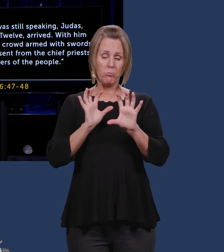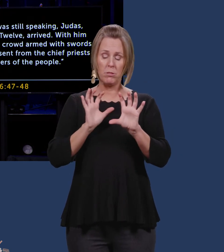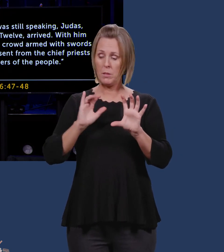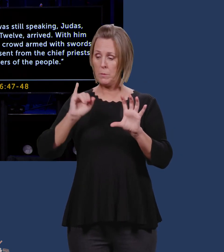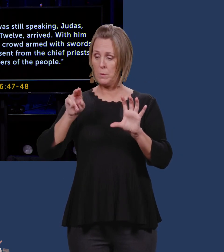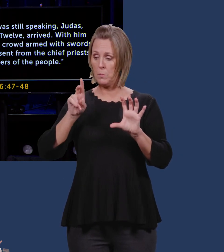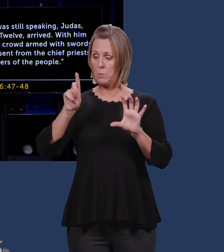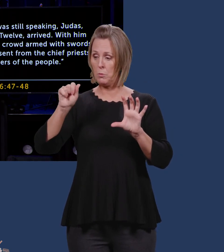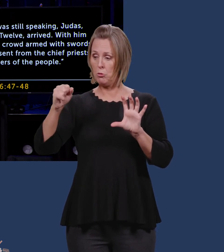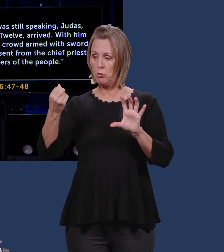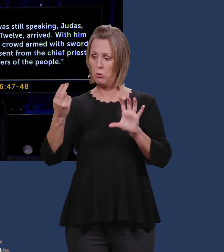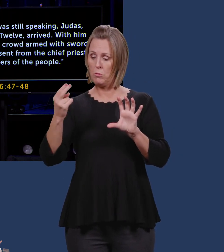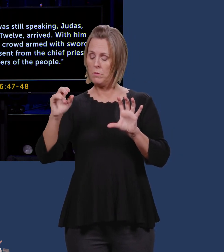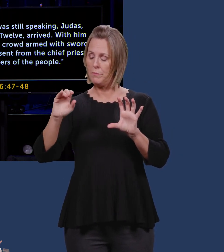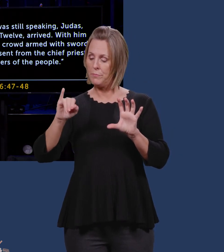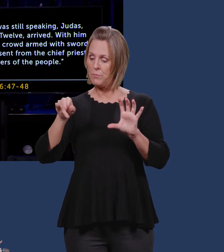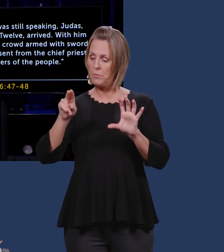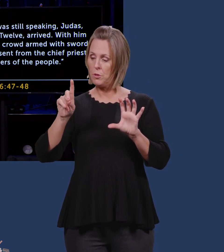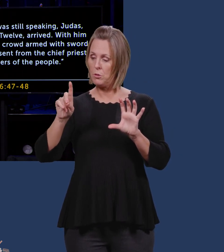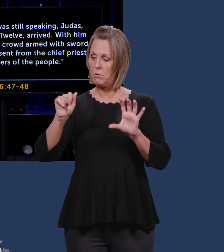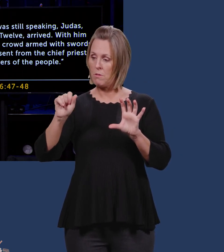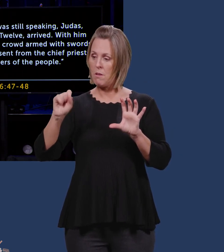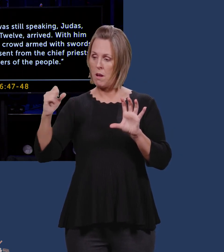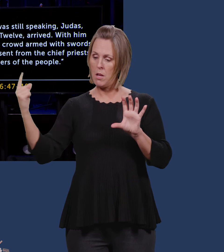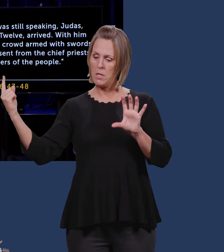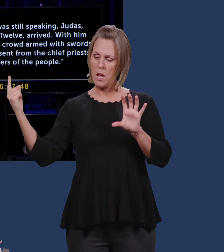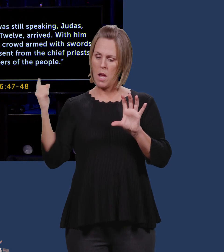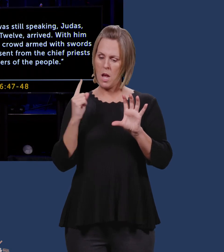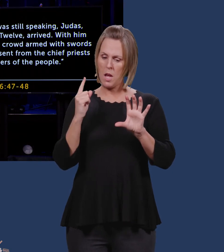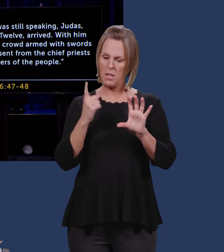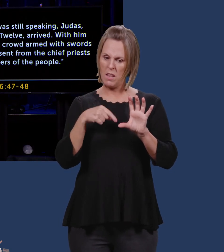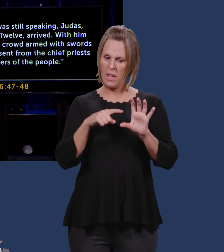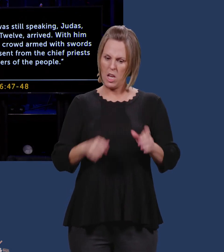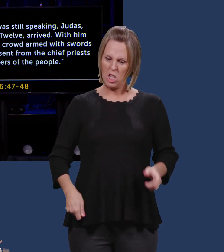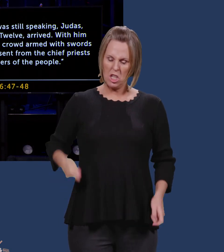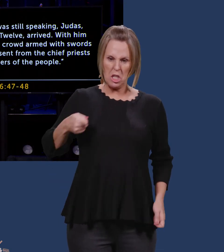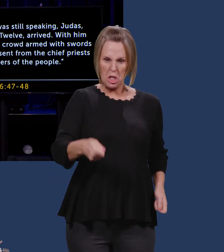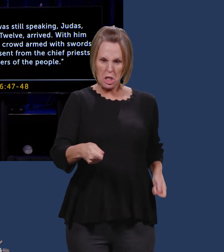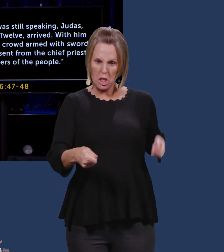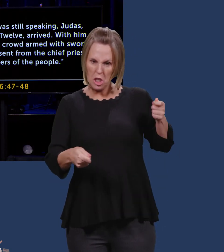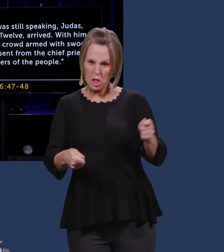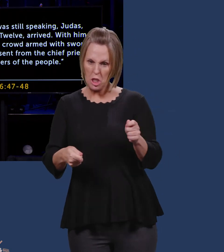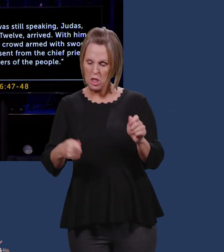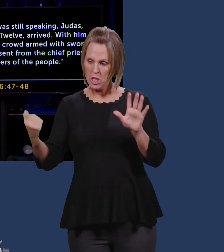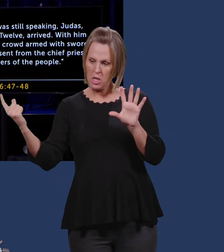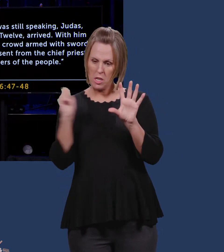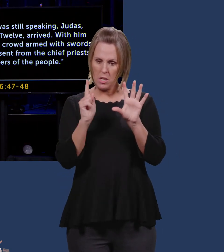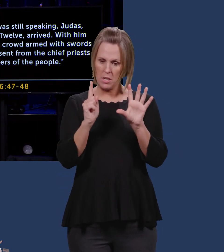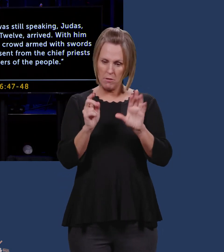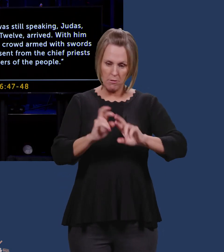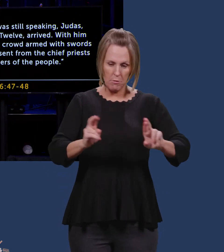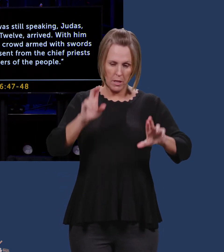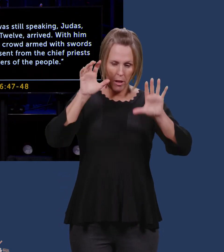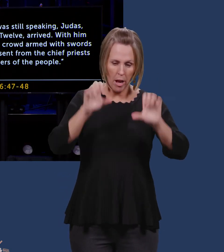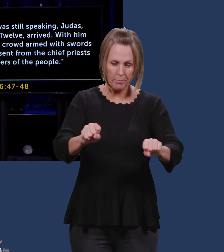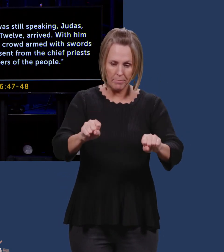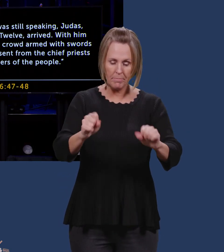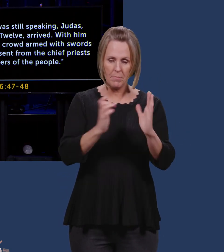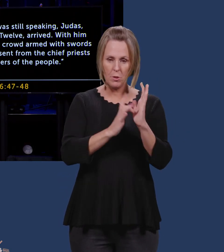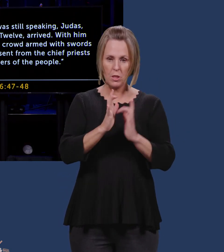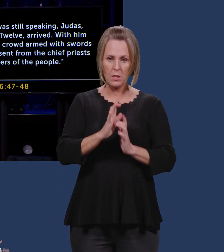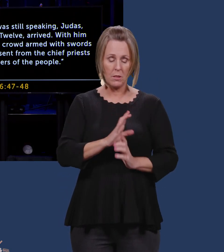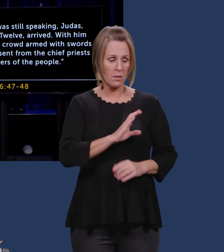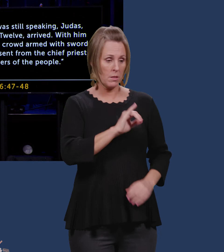crowd. They got their swords. They got their weapons. They're getting ready to arrest Jesus. And what does Judas say to